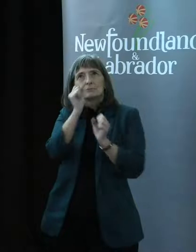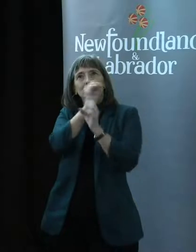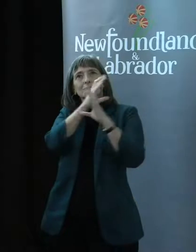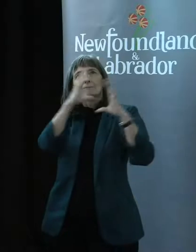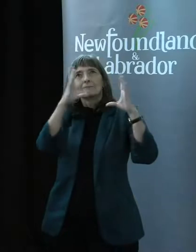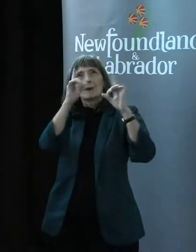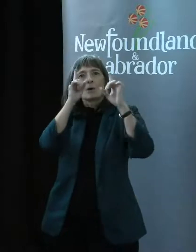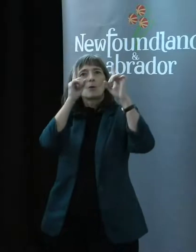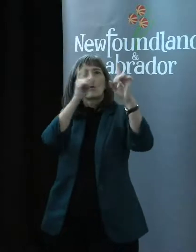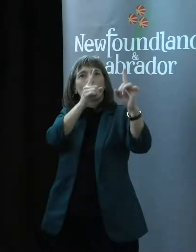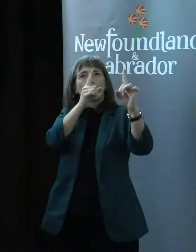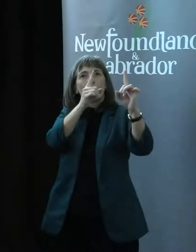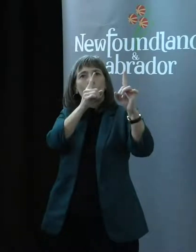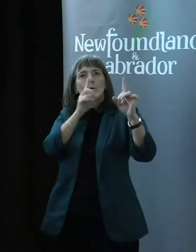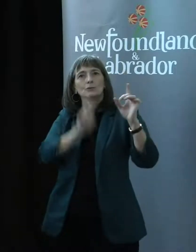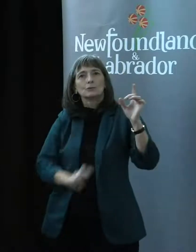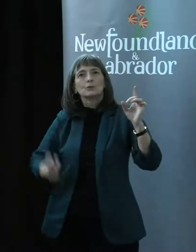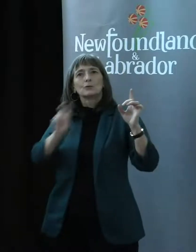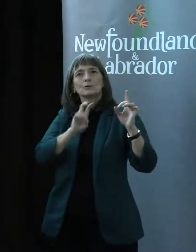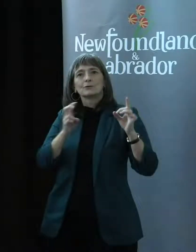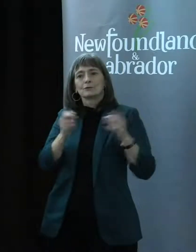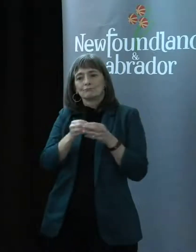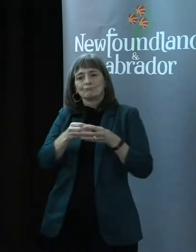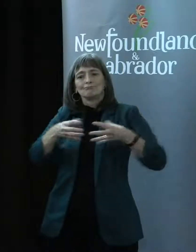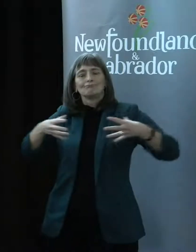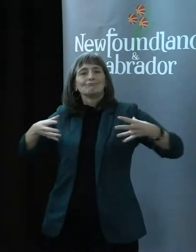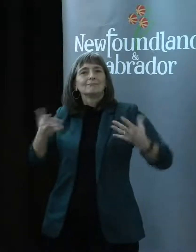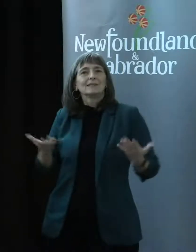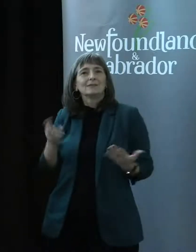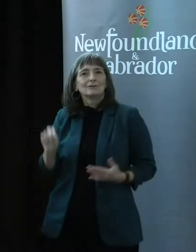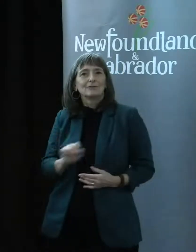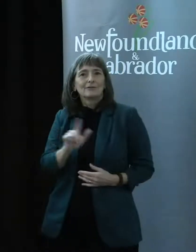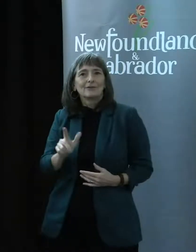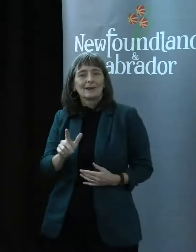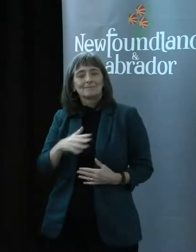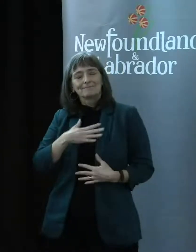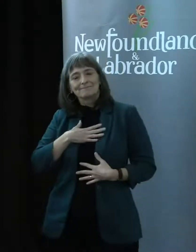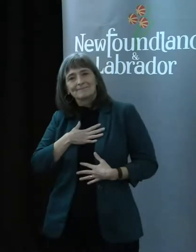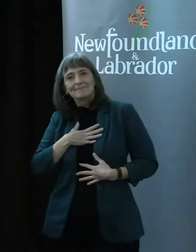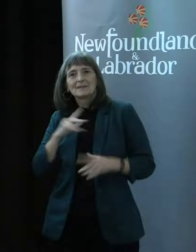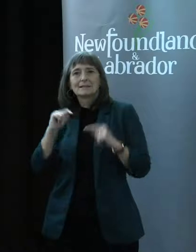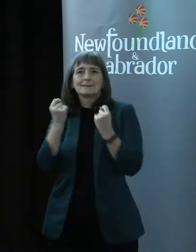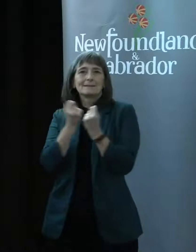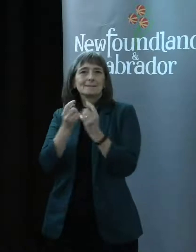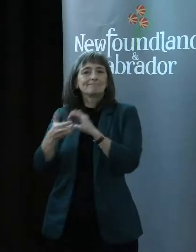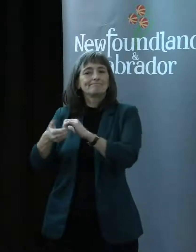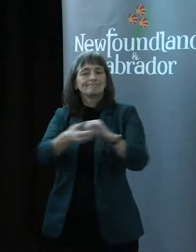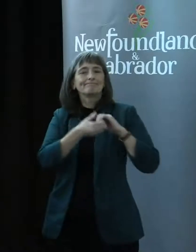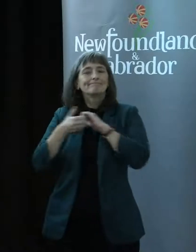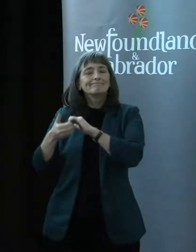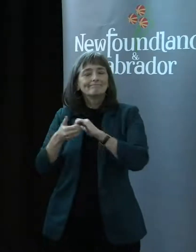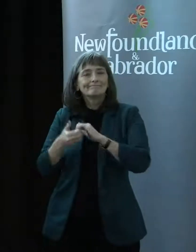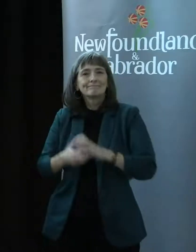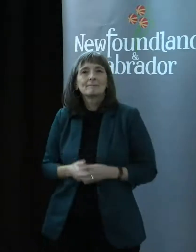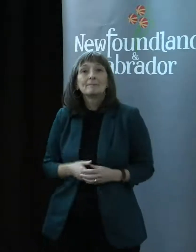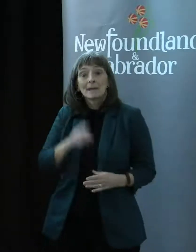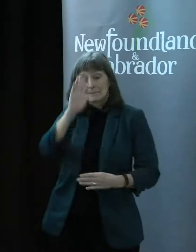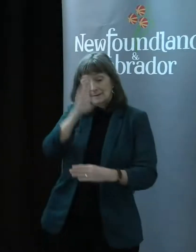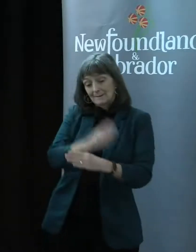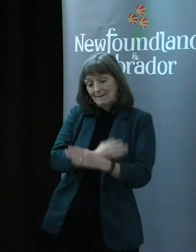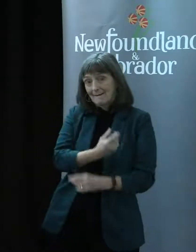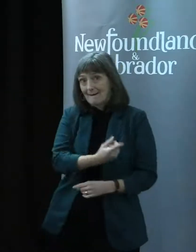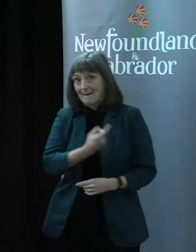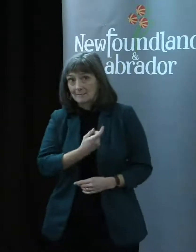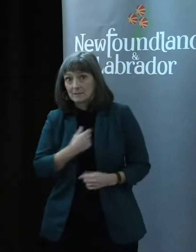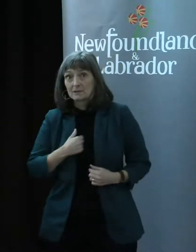we want to grow tourism in Newfoundland and Labrador. It was truly a team effort. So my son asked me